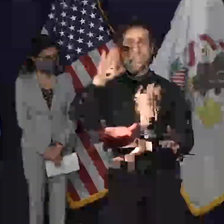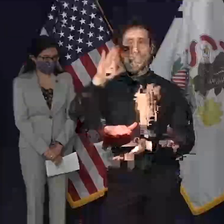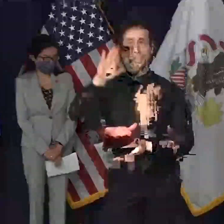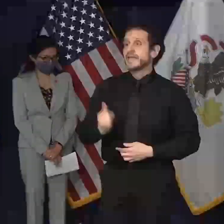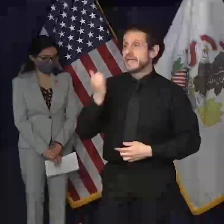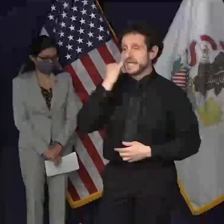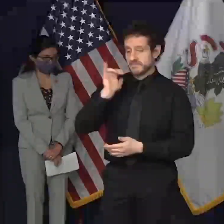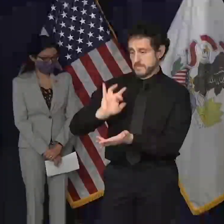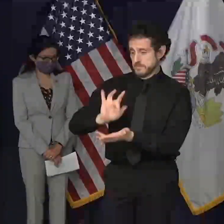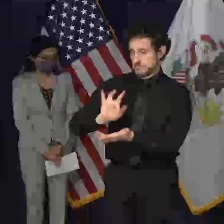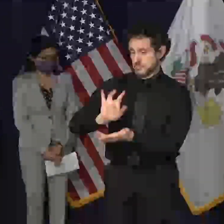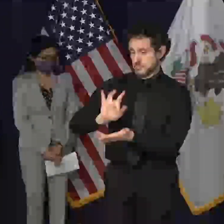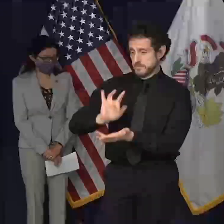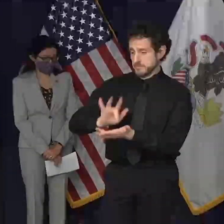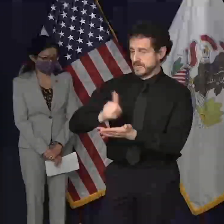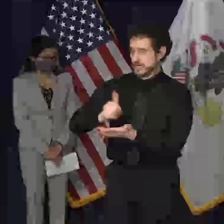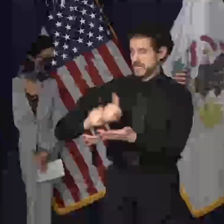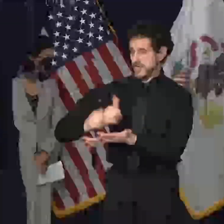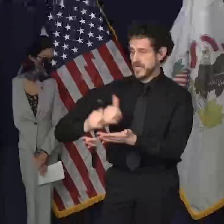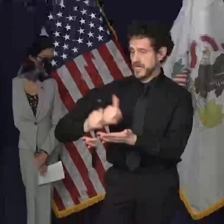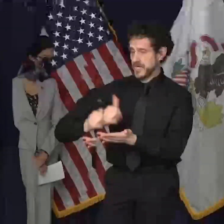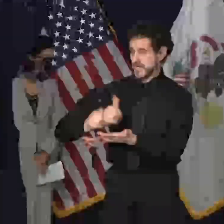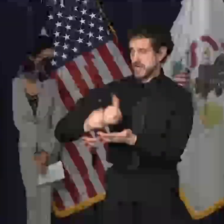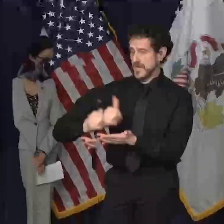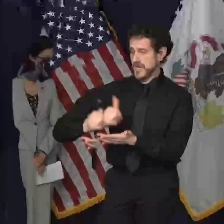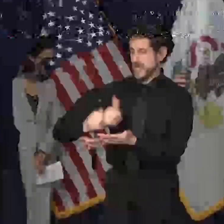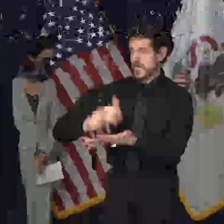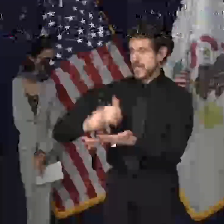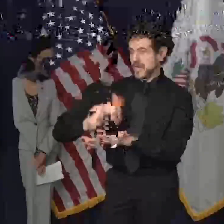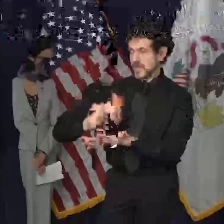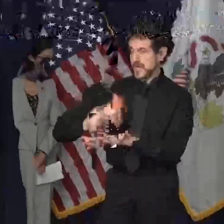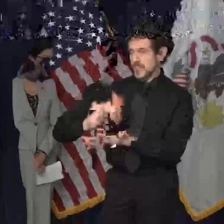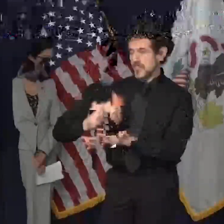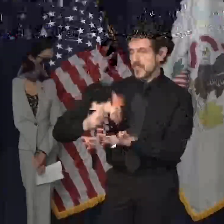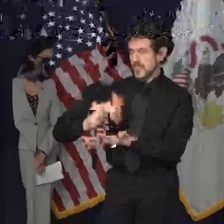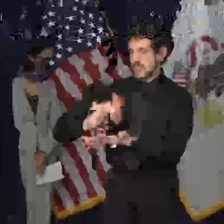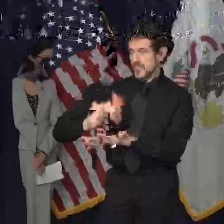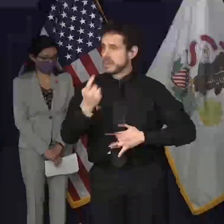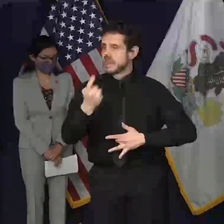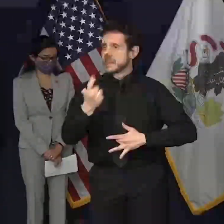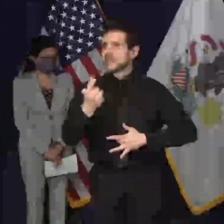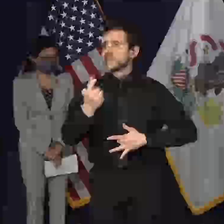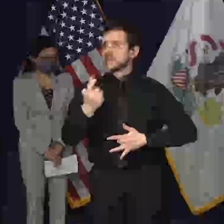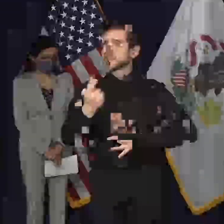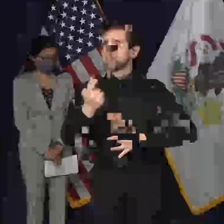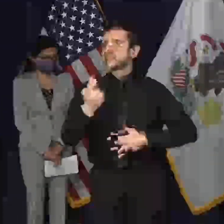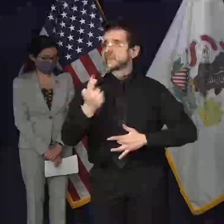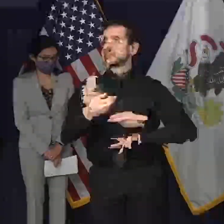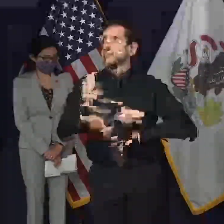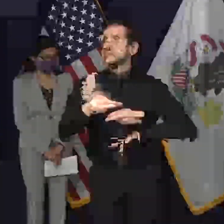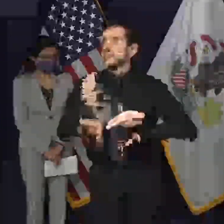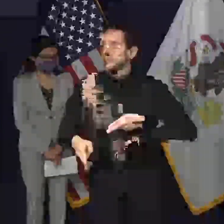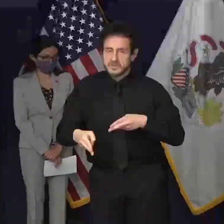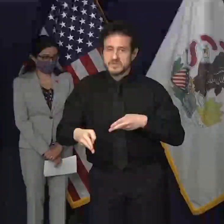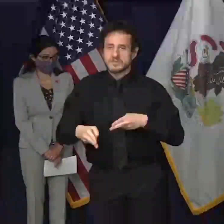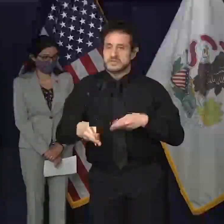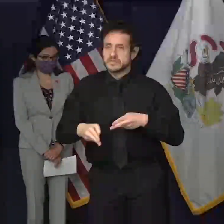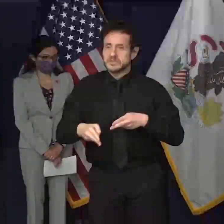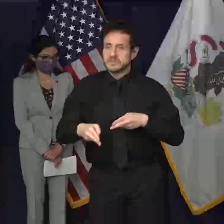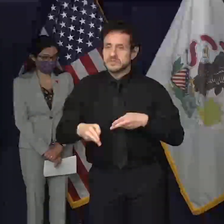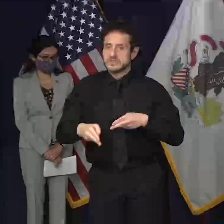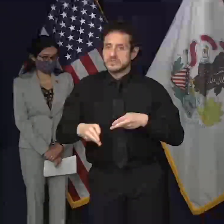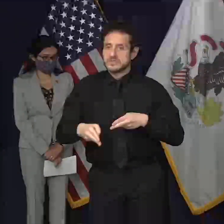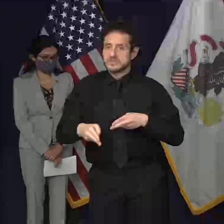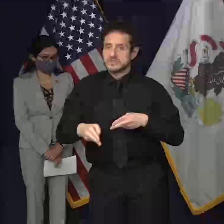shorten the severity such that people don't end up hospitalized, don't end up in the ICU, anything like that would be a complete